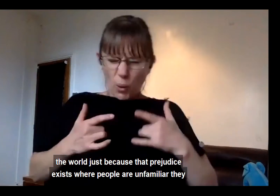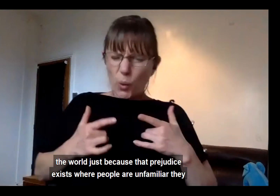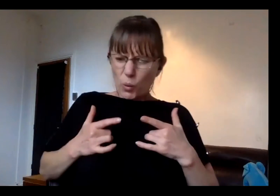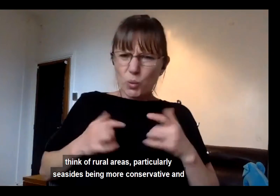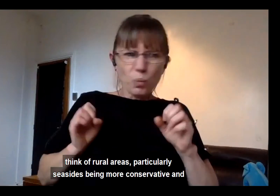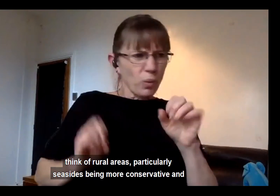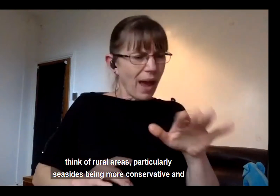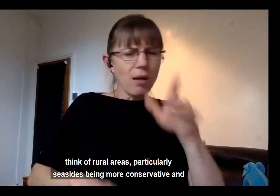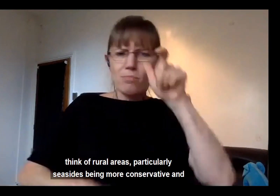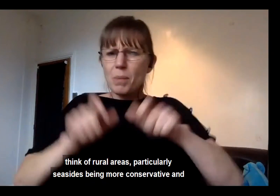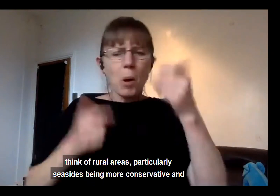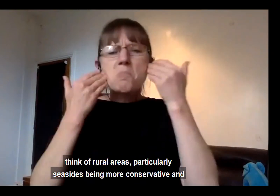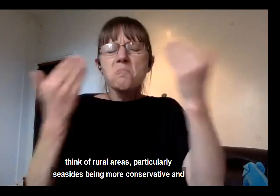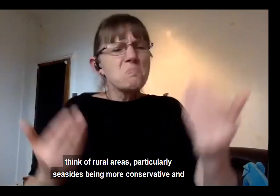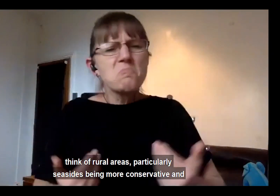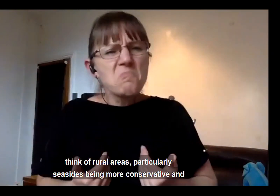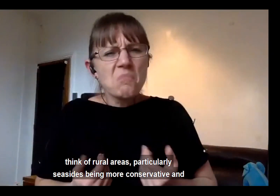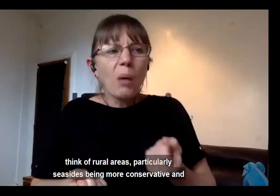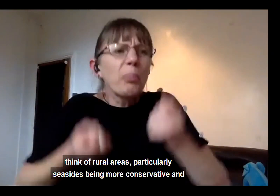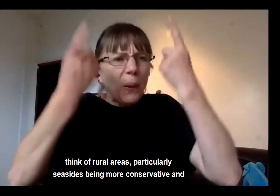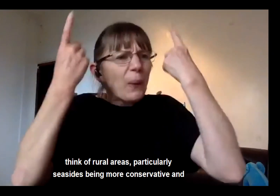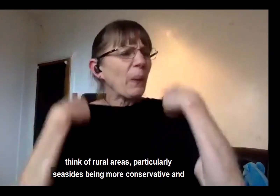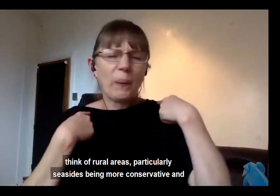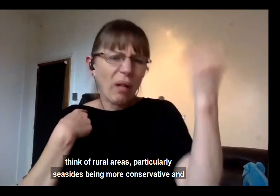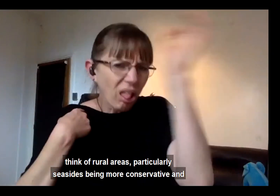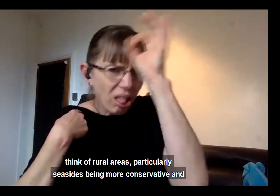are unfamiliar. They think of